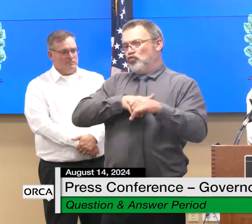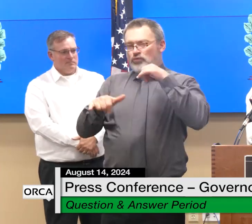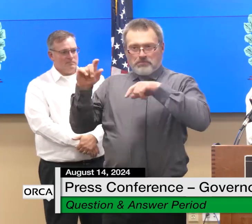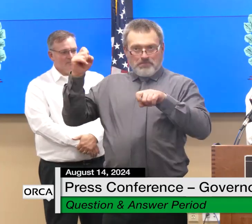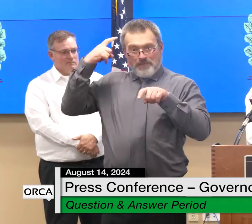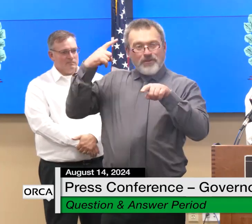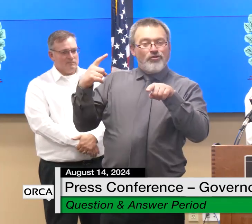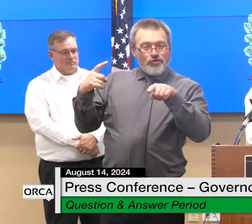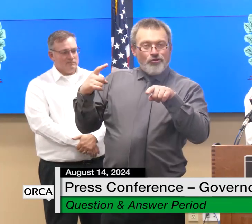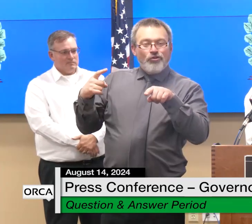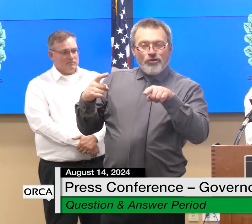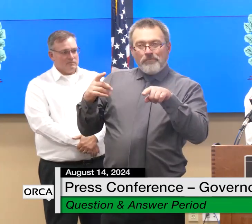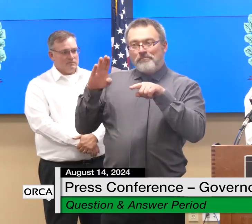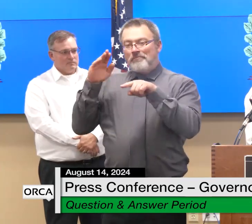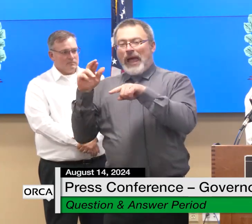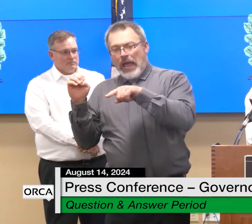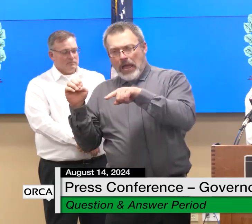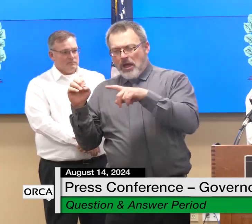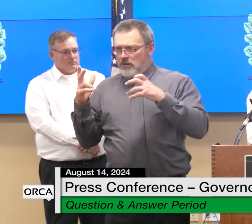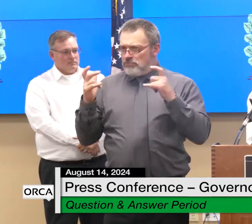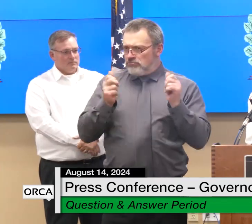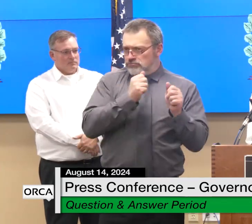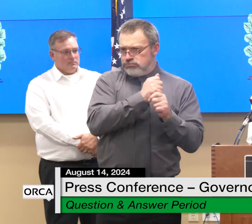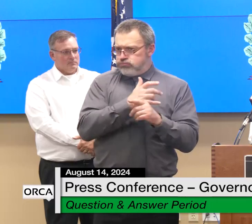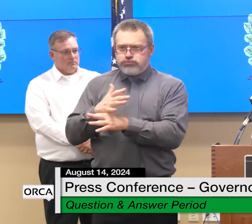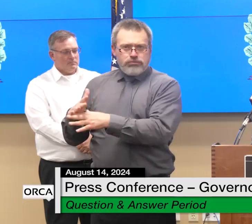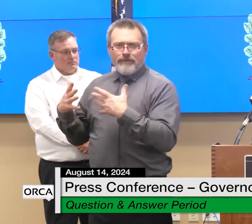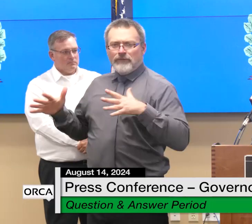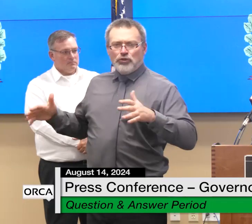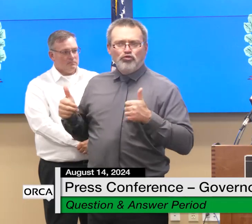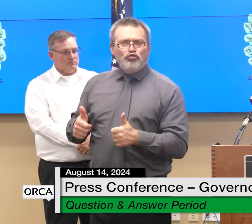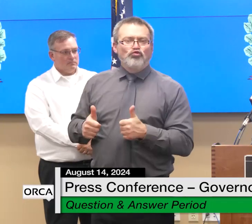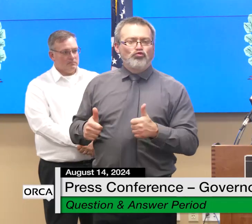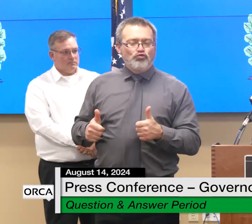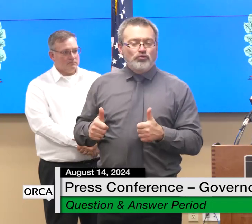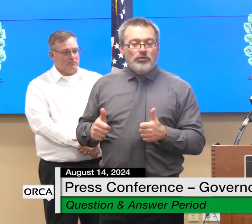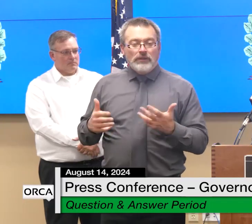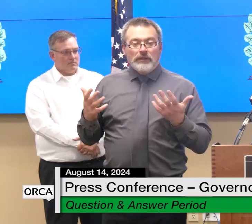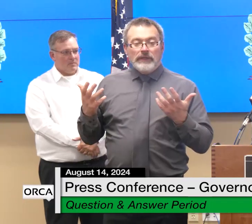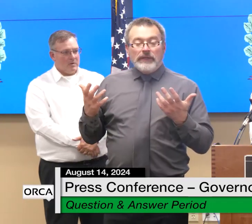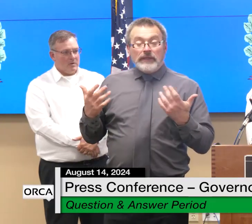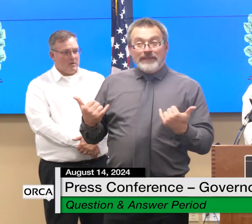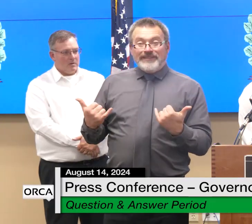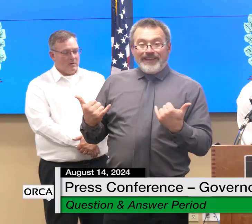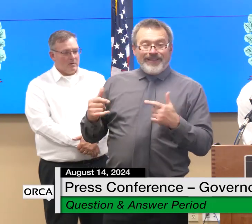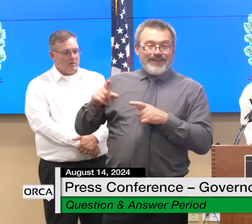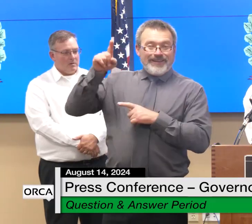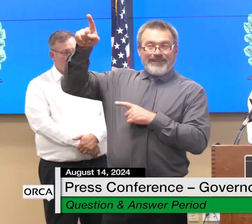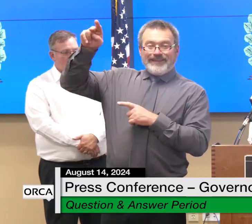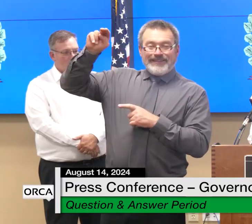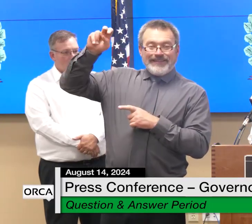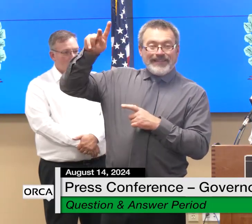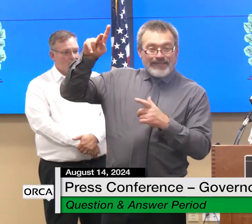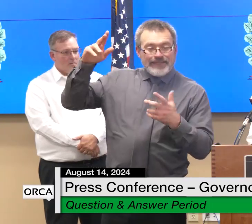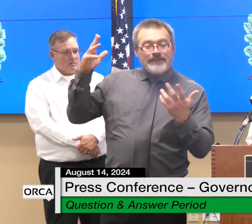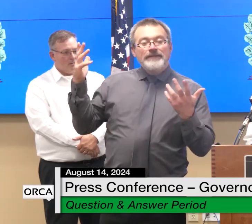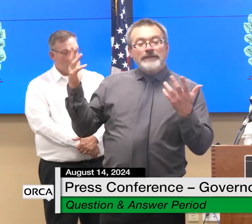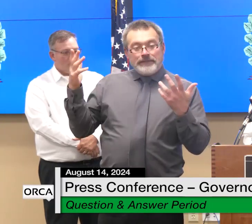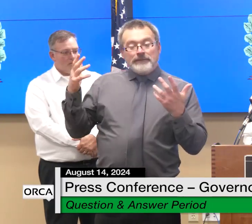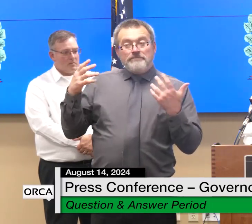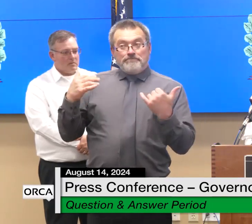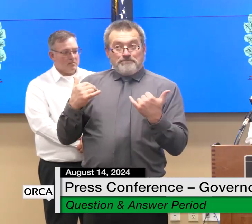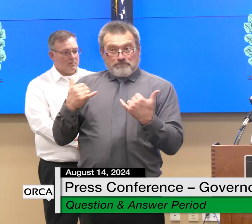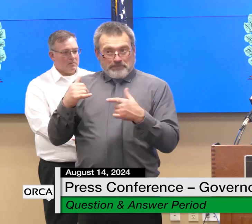organized, there was a lot of effort there. They have reached out, I believe they've even reached out to Plainfield to see if they could